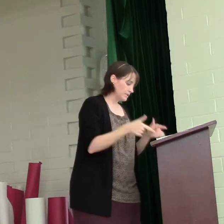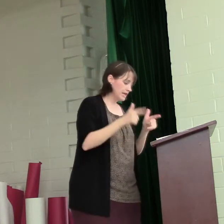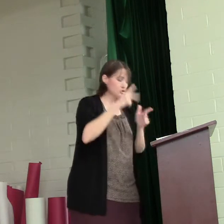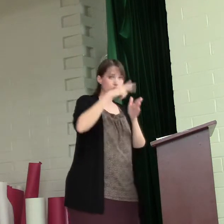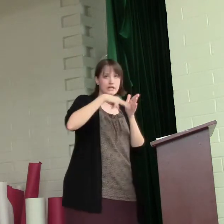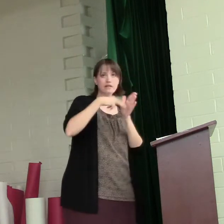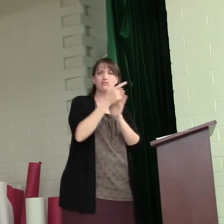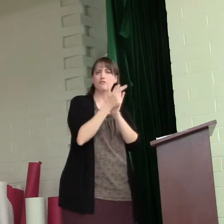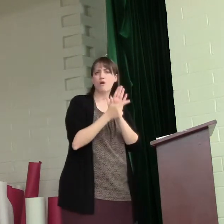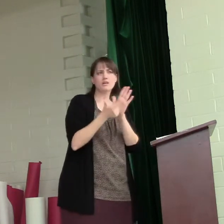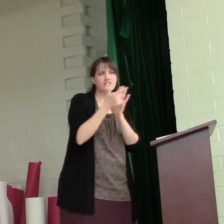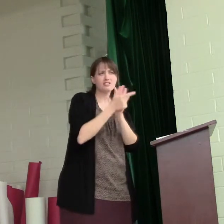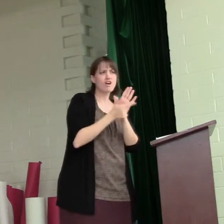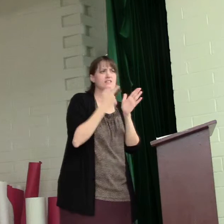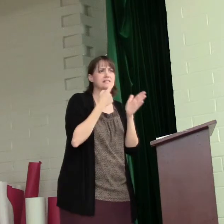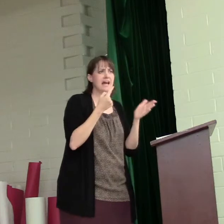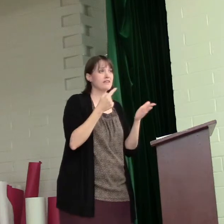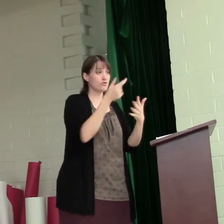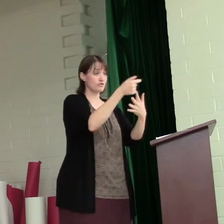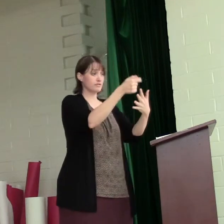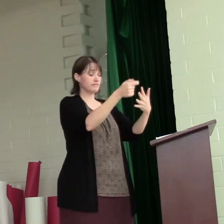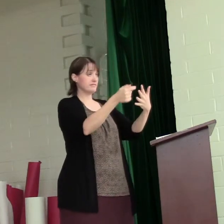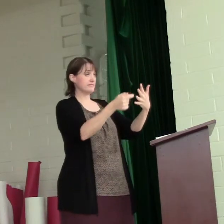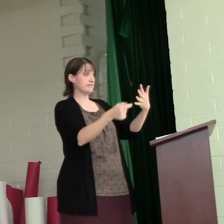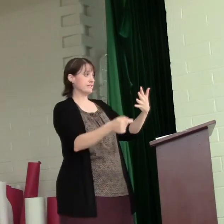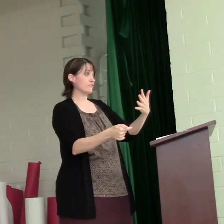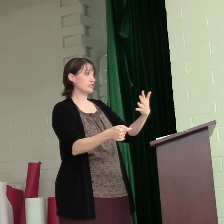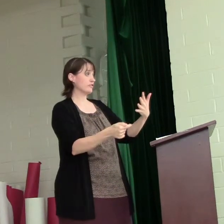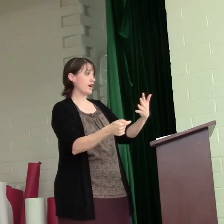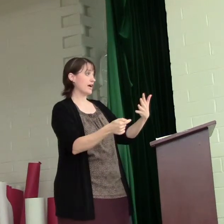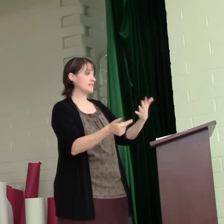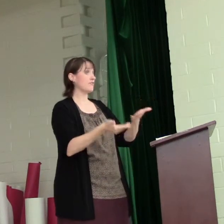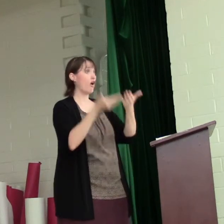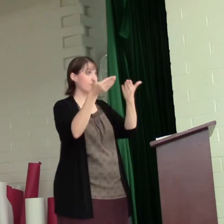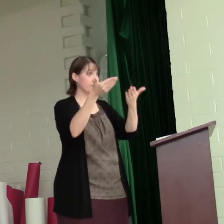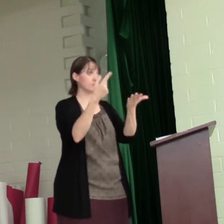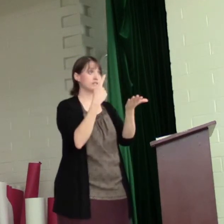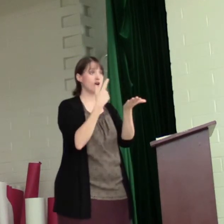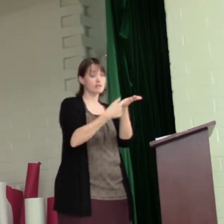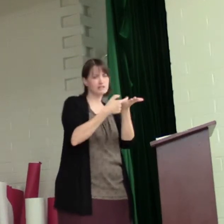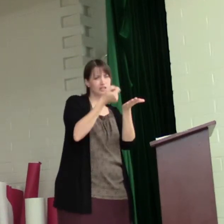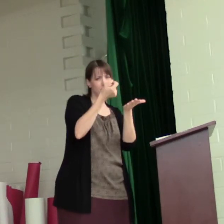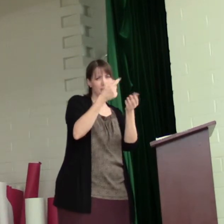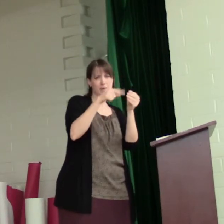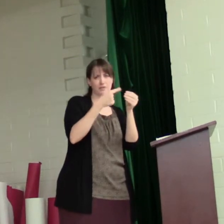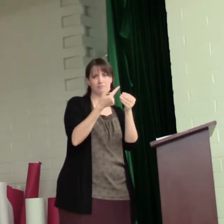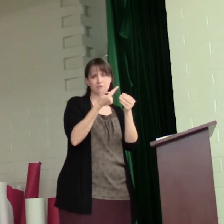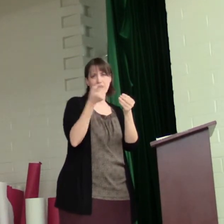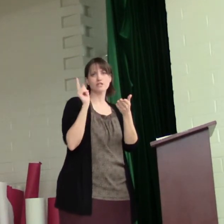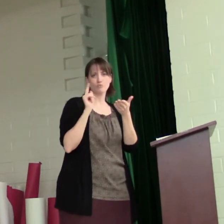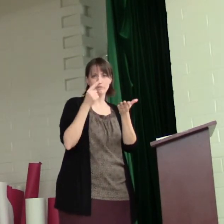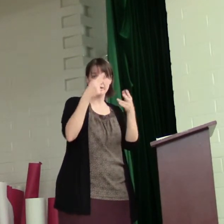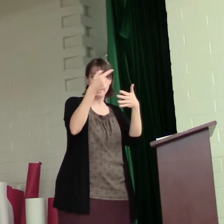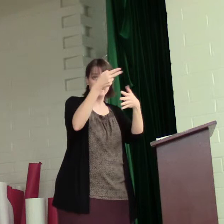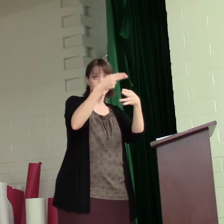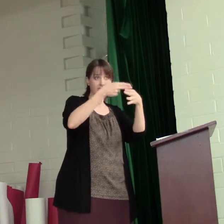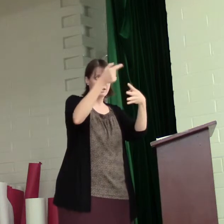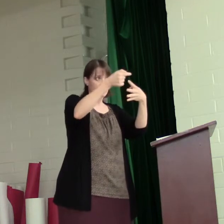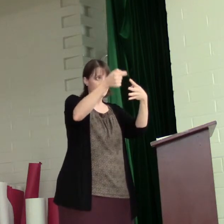let's read the law. What does the law say? You know, there's several different kinds of offerings. We talked a little bit about them last week. We named